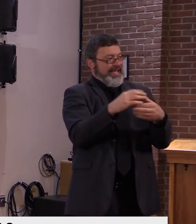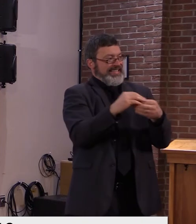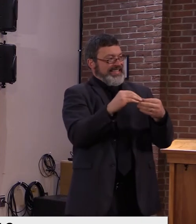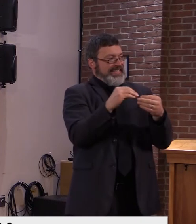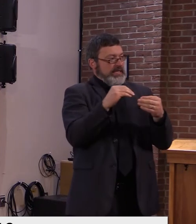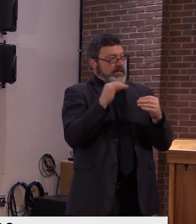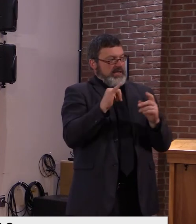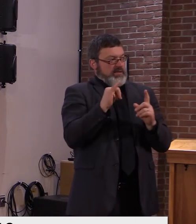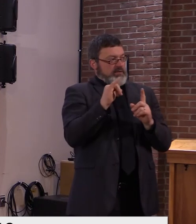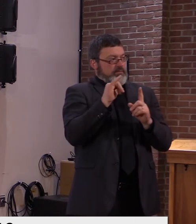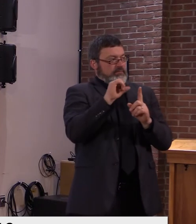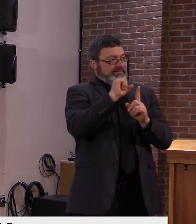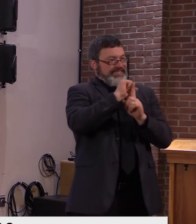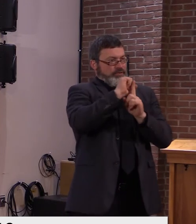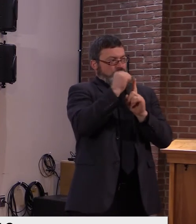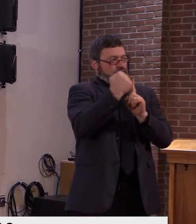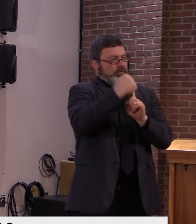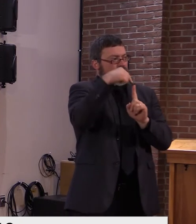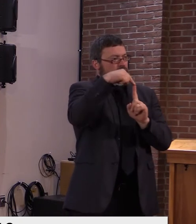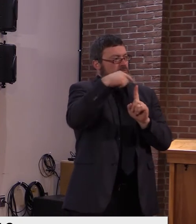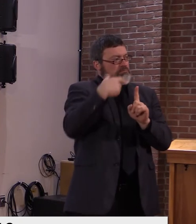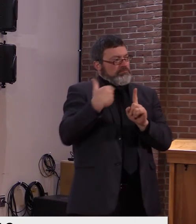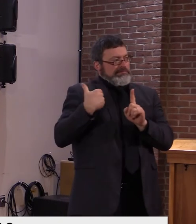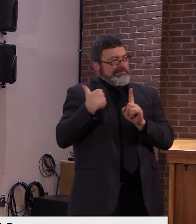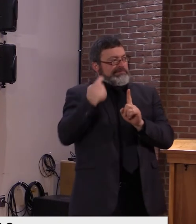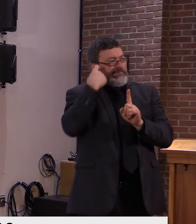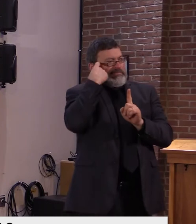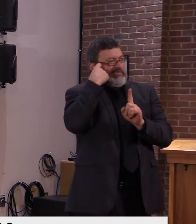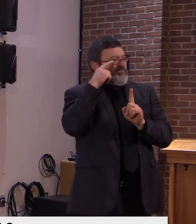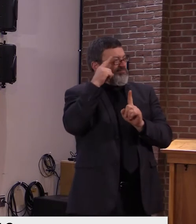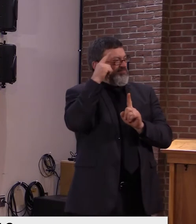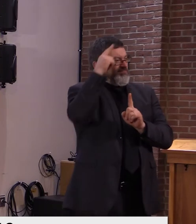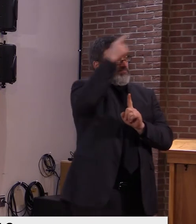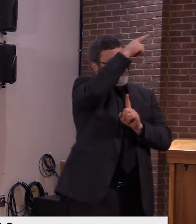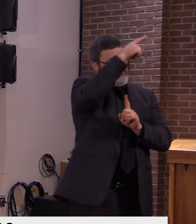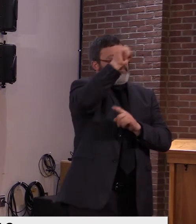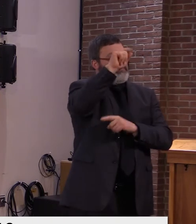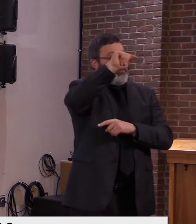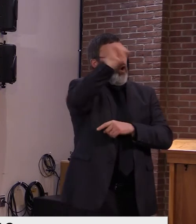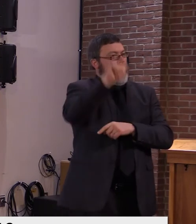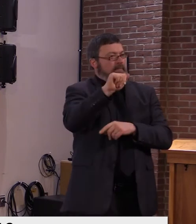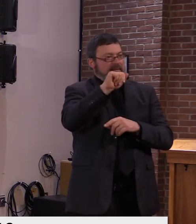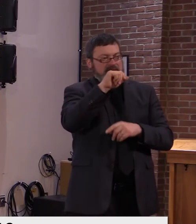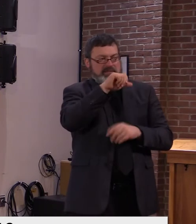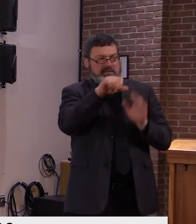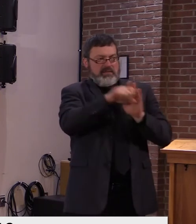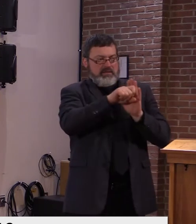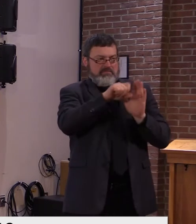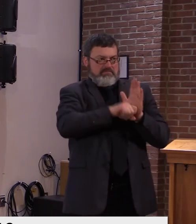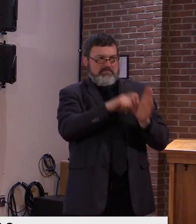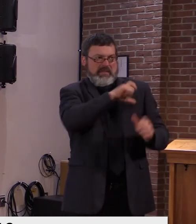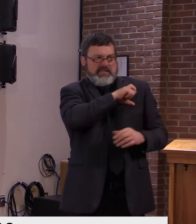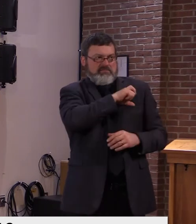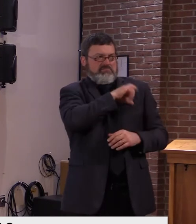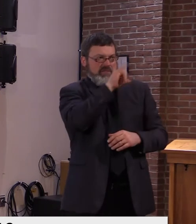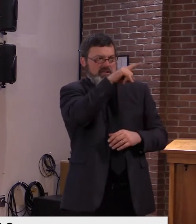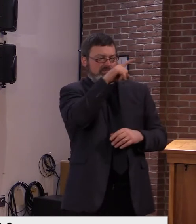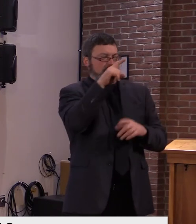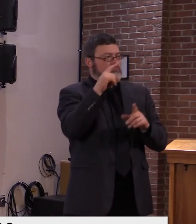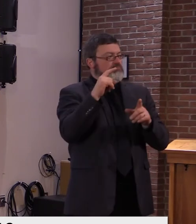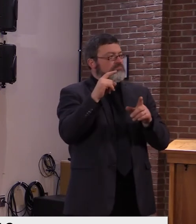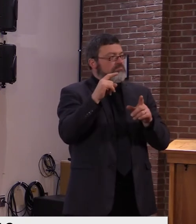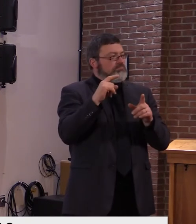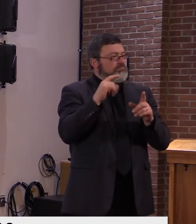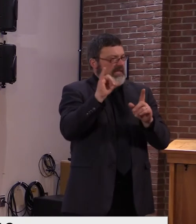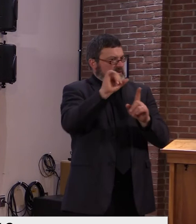St. Albans Barracks of the State Police. This is an example of innocent vectoring that can occur and why the health